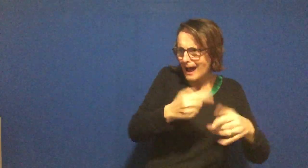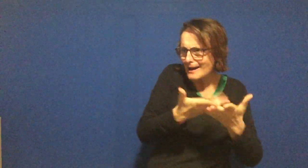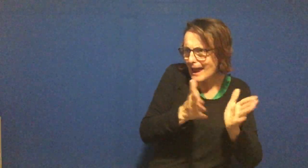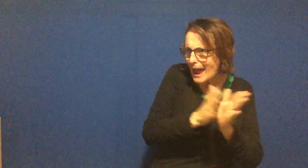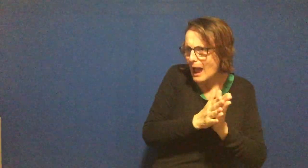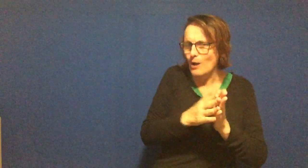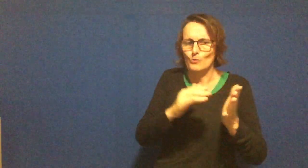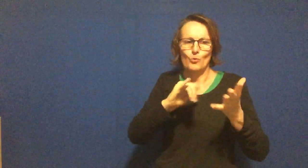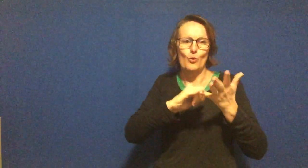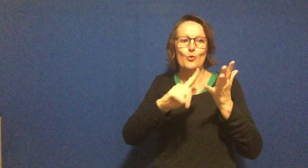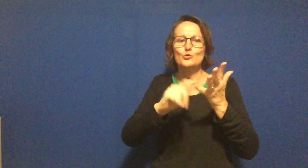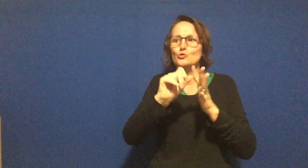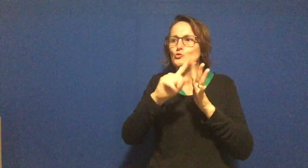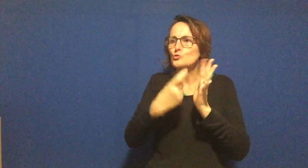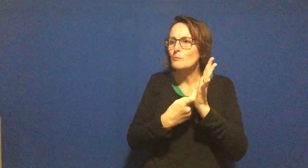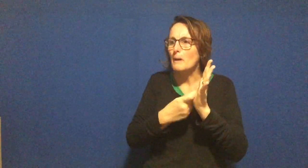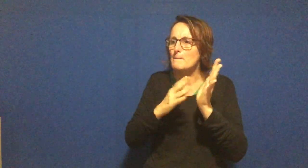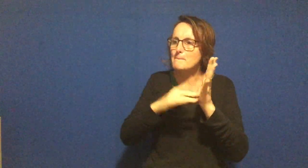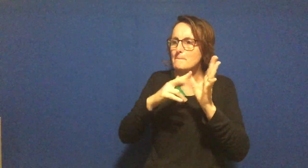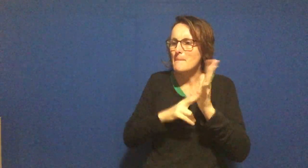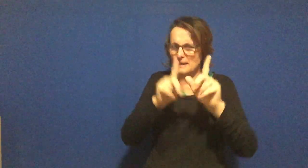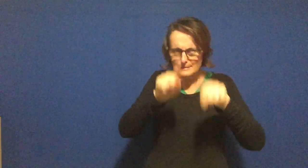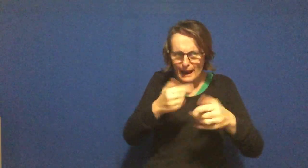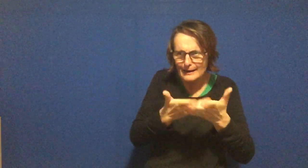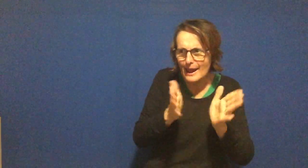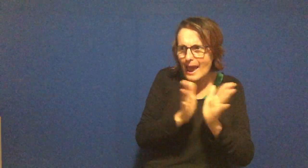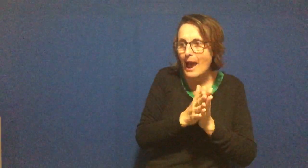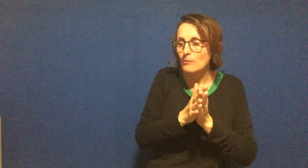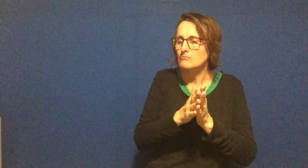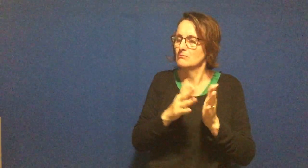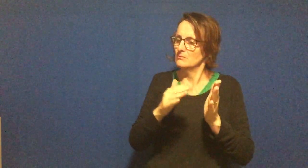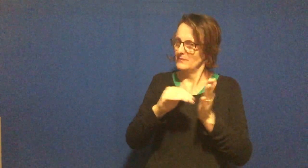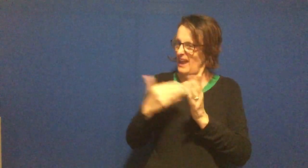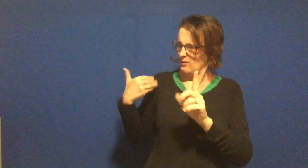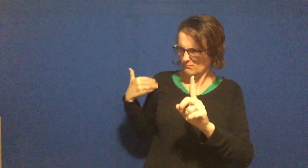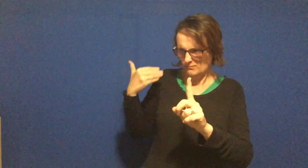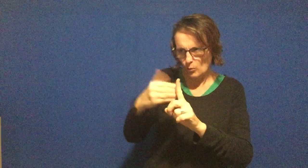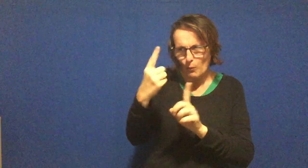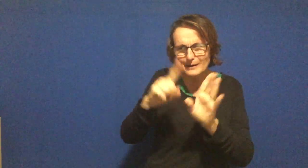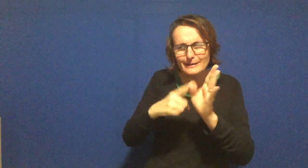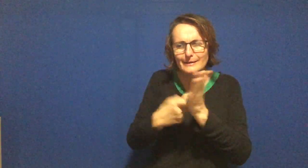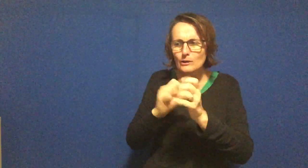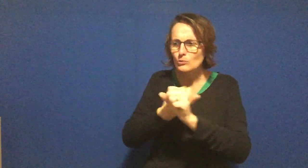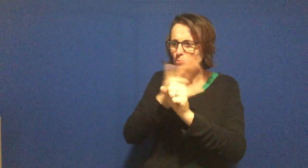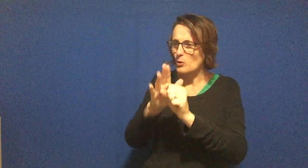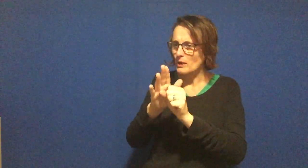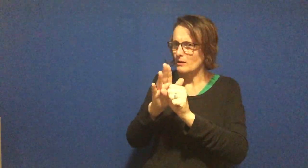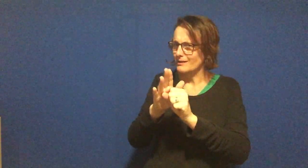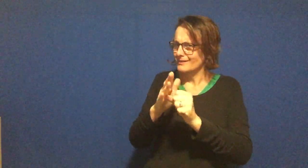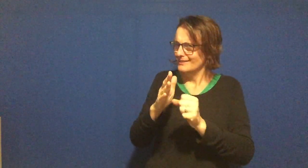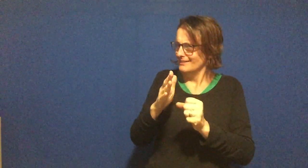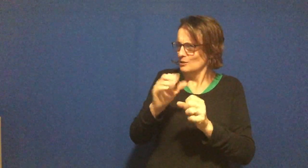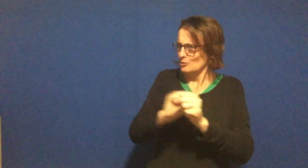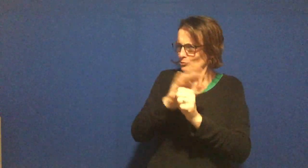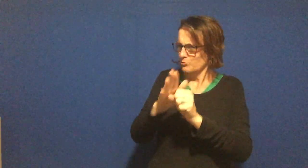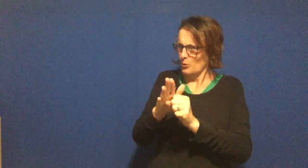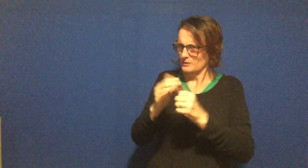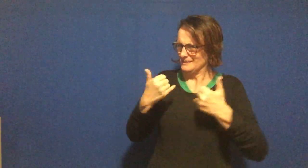don't really know about coronavirus, incredibly given that we're nearly a year into this pandemic, is where it actually came from.